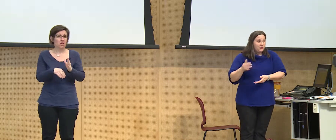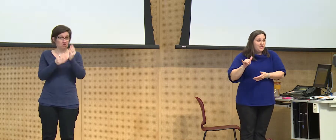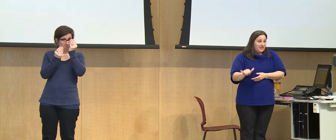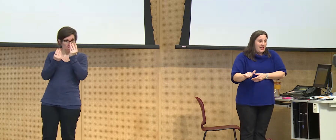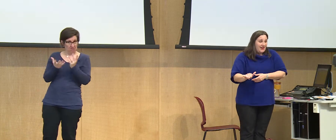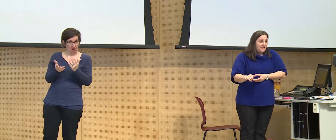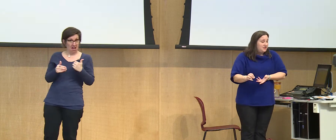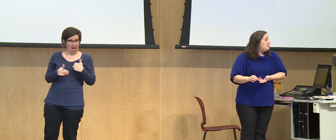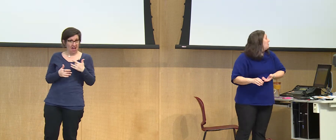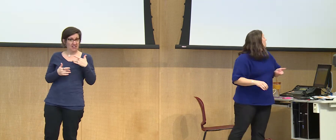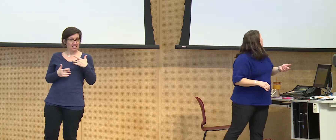introducing that.